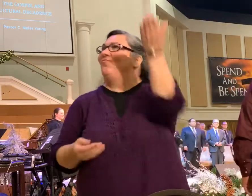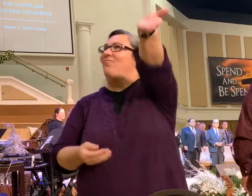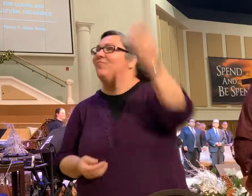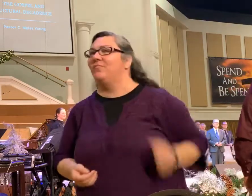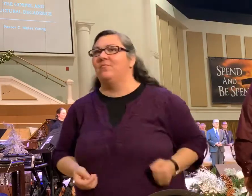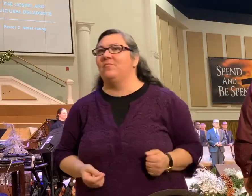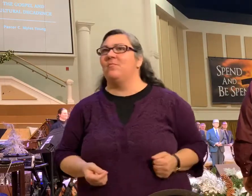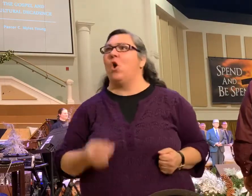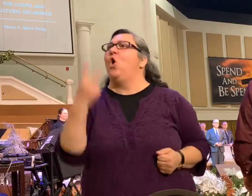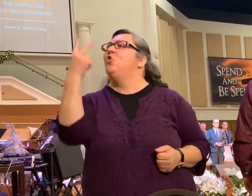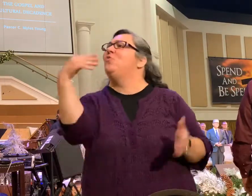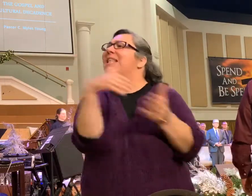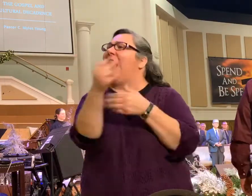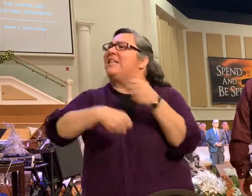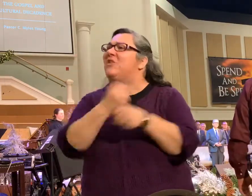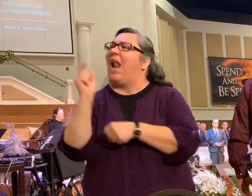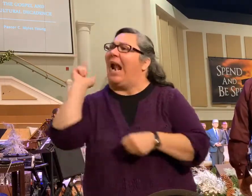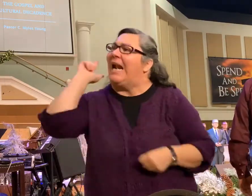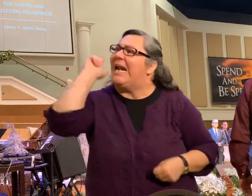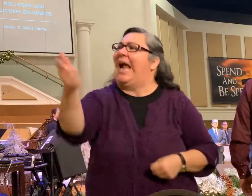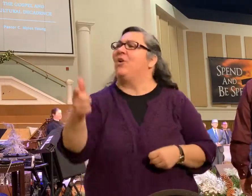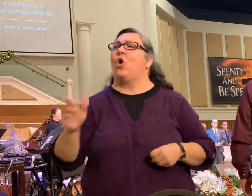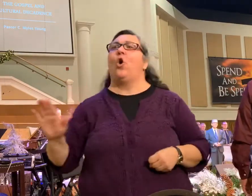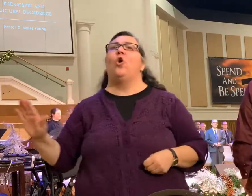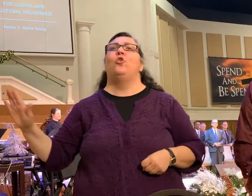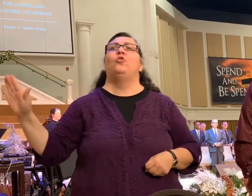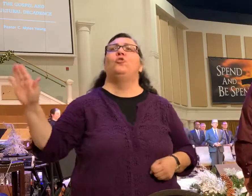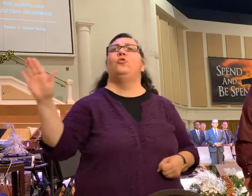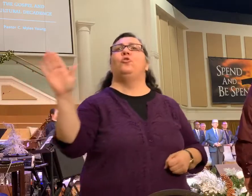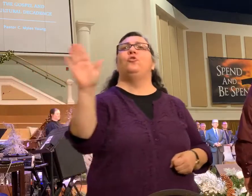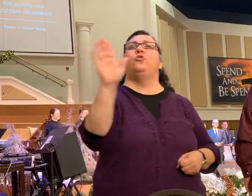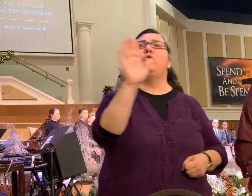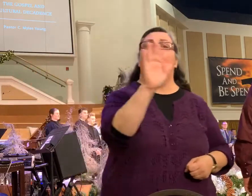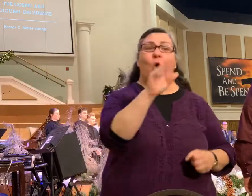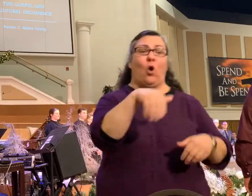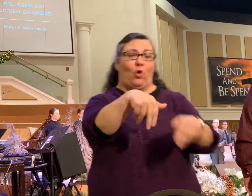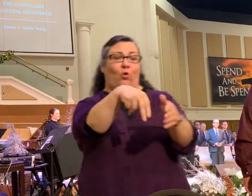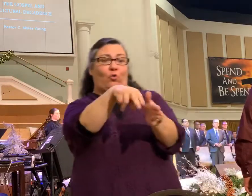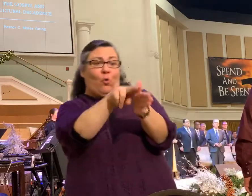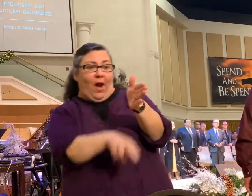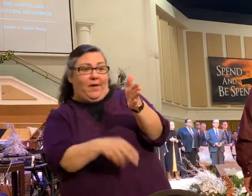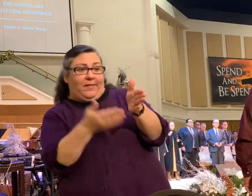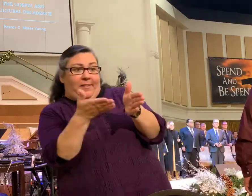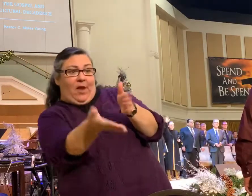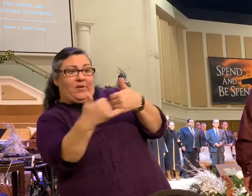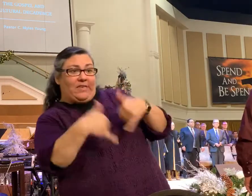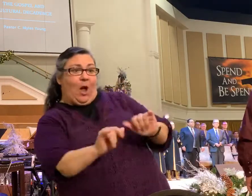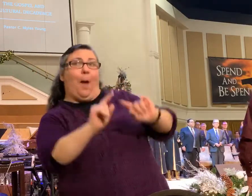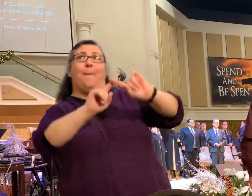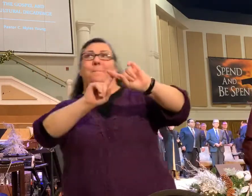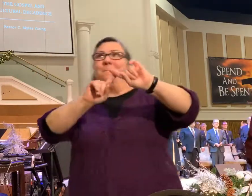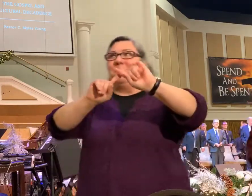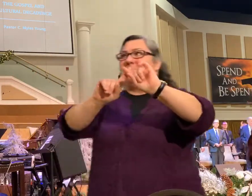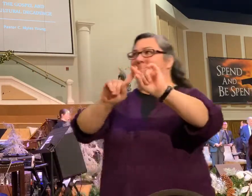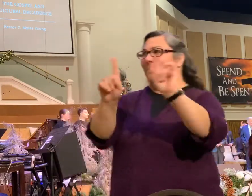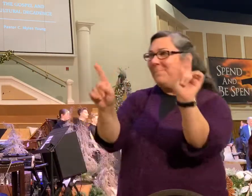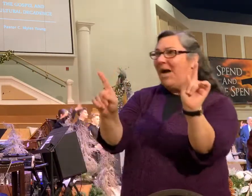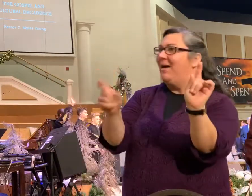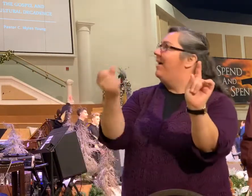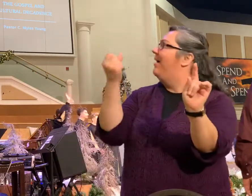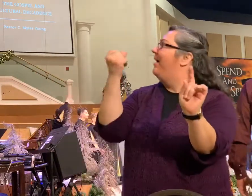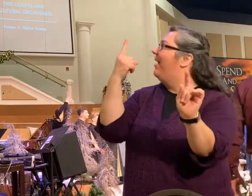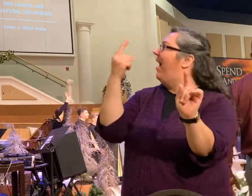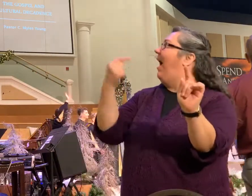And 2,000 years later, your bridge may be still standing, but my epistle's still going to be rolling. And they're